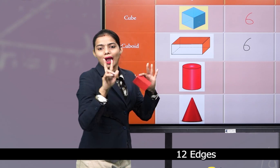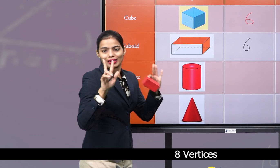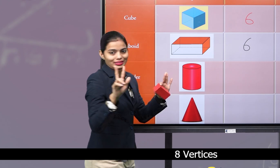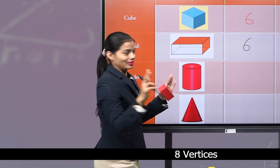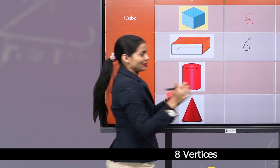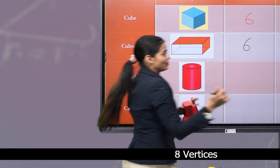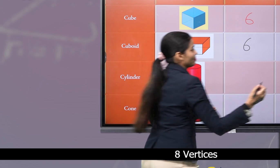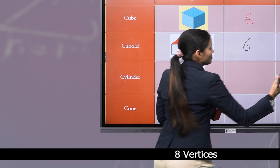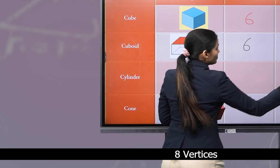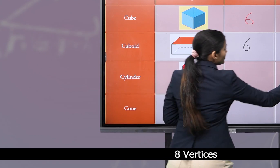and 8 vertices.